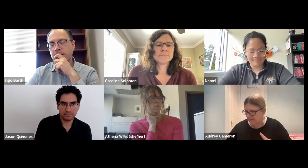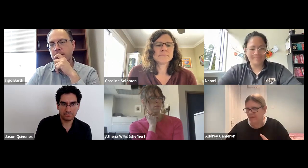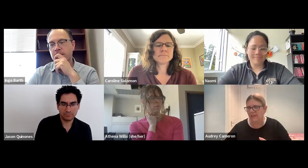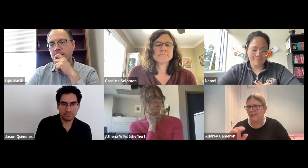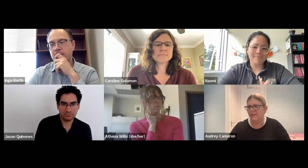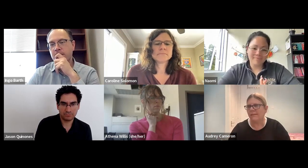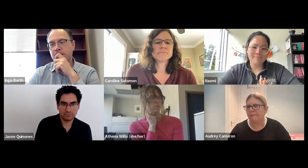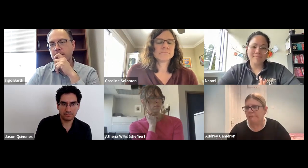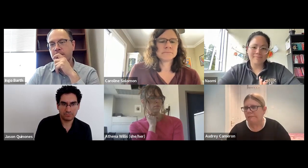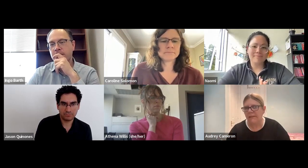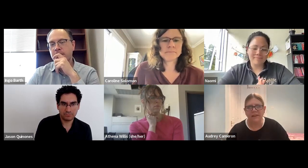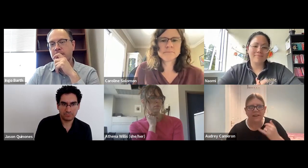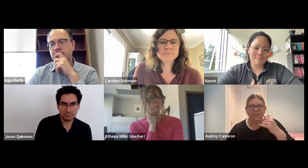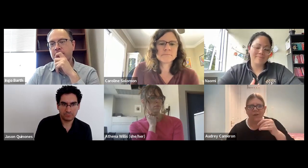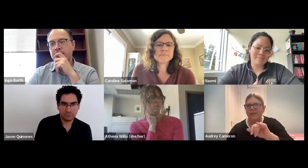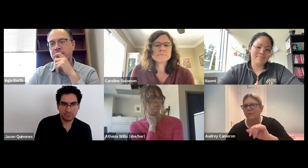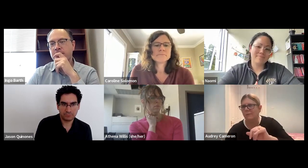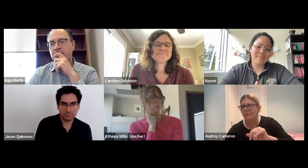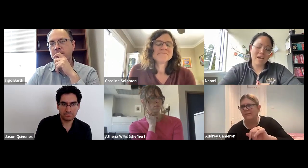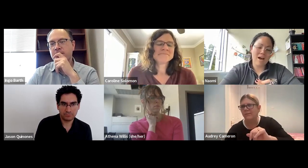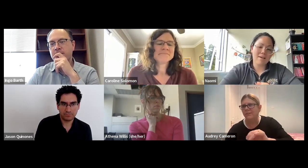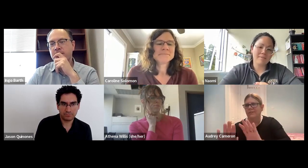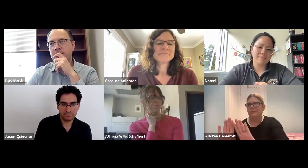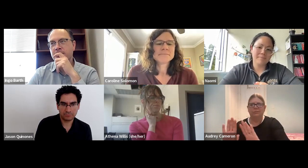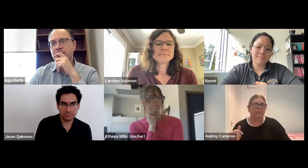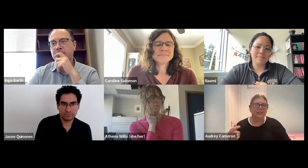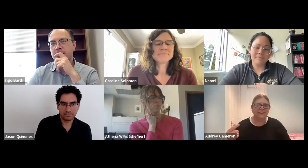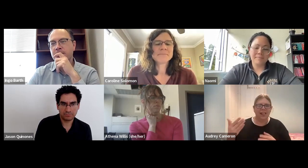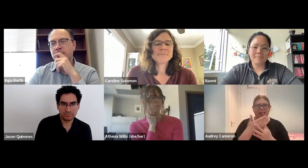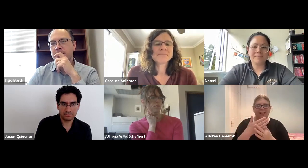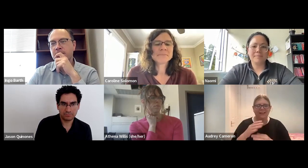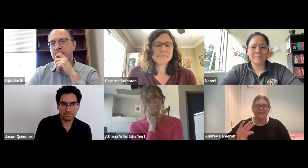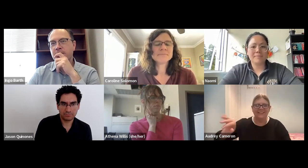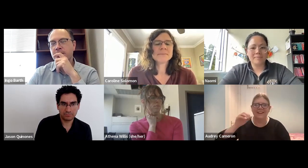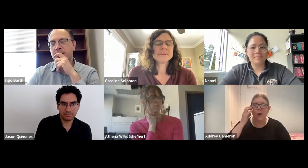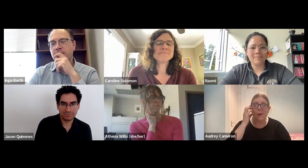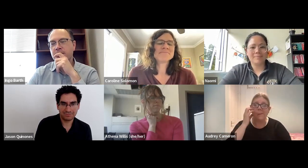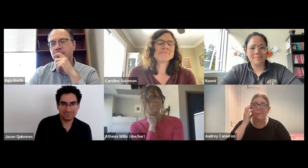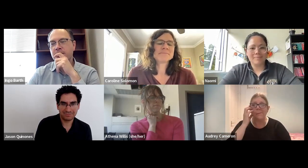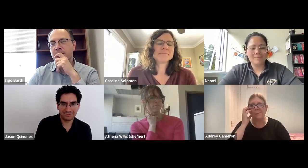Oh, sorry, one moment. Yeah. My phone was coming in on a separate screen. Okay.